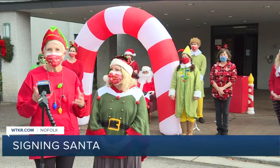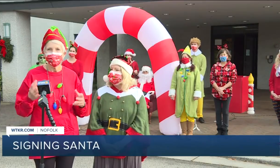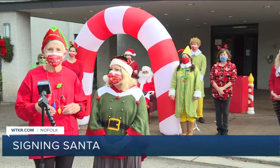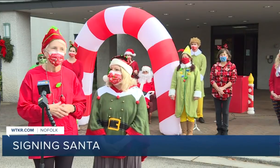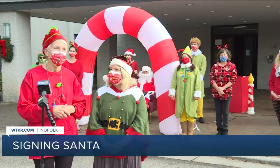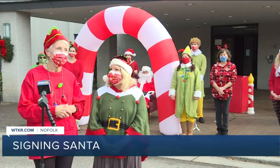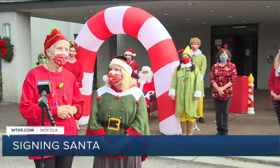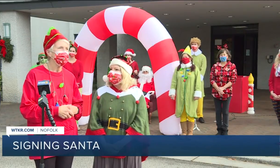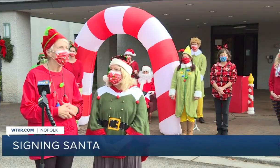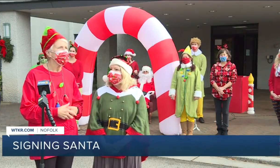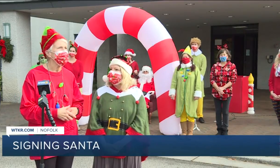generosity in the spirit of Christmas.